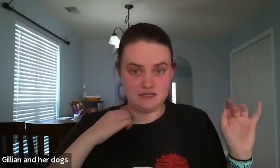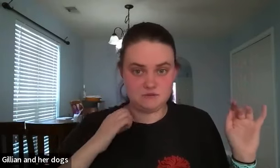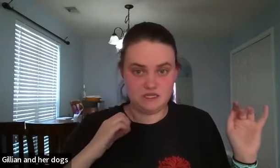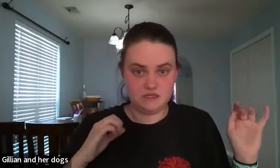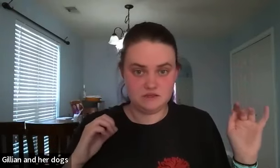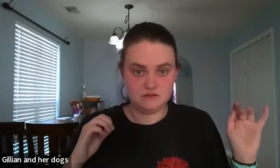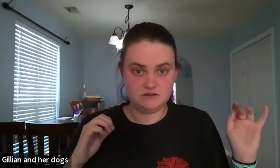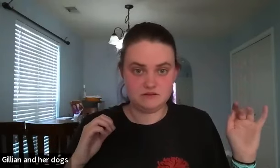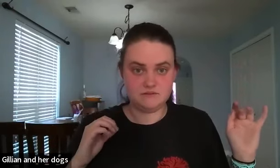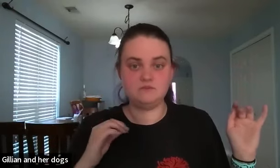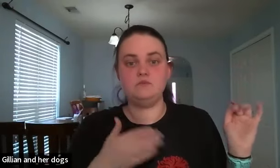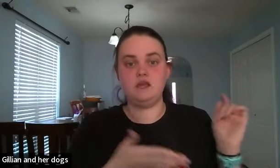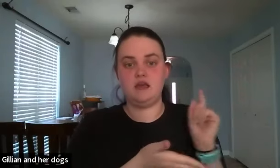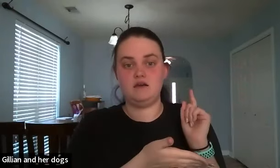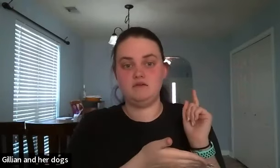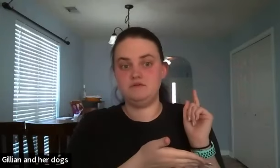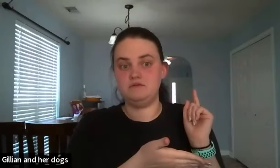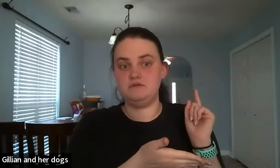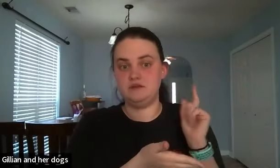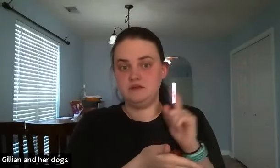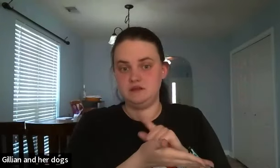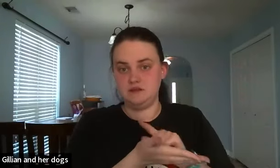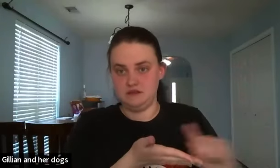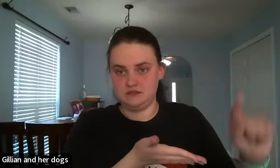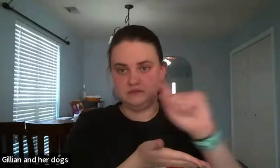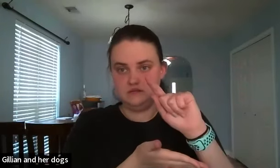next week, we have next week.